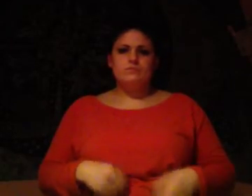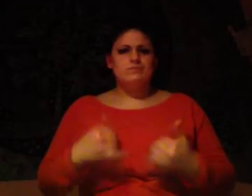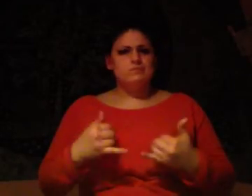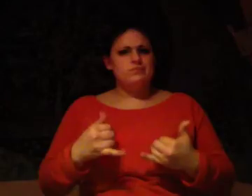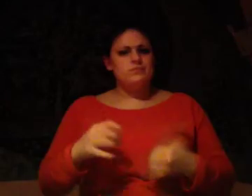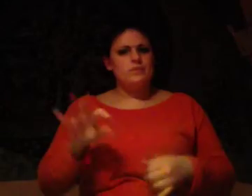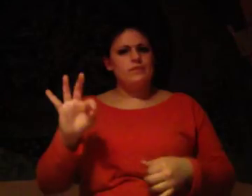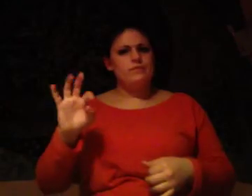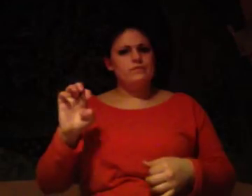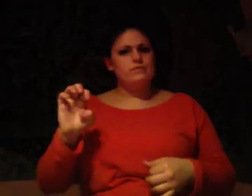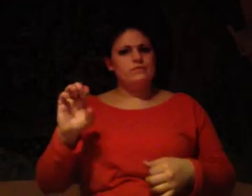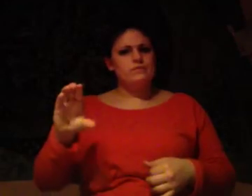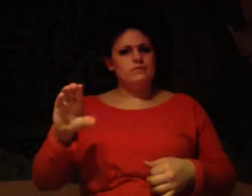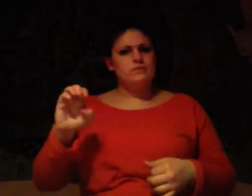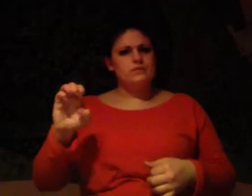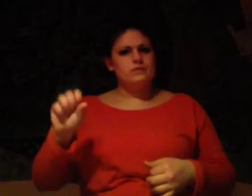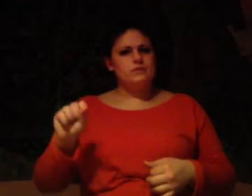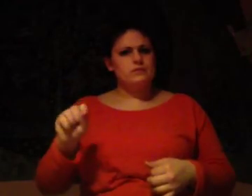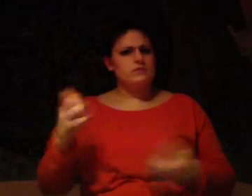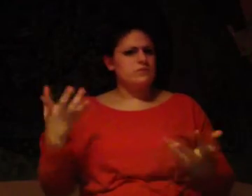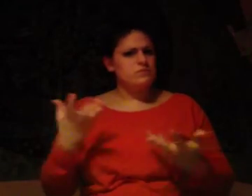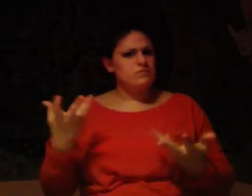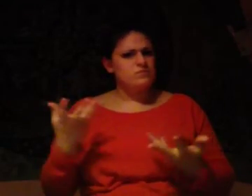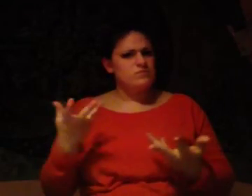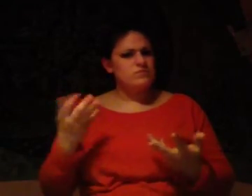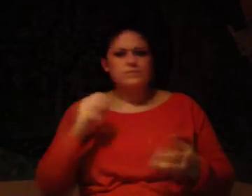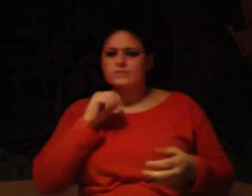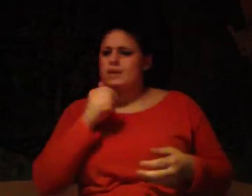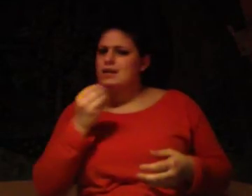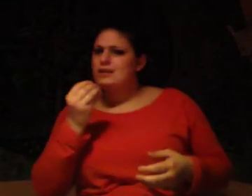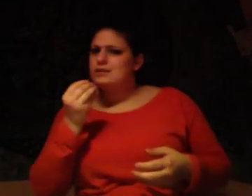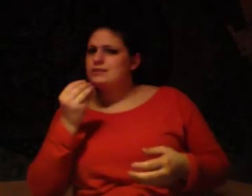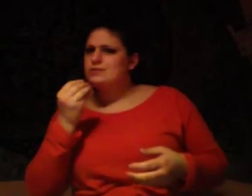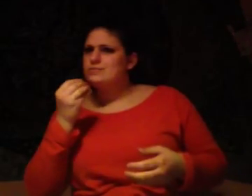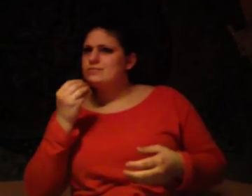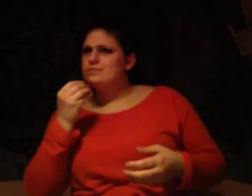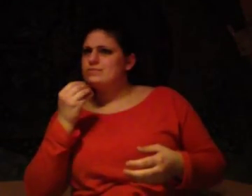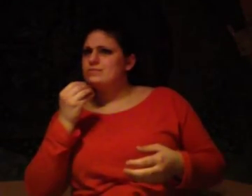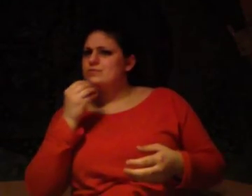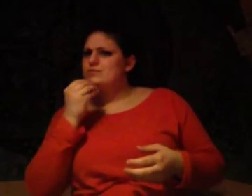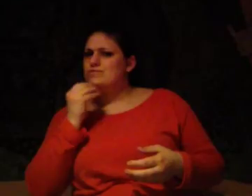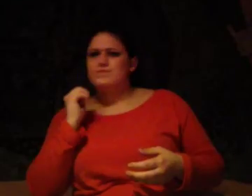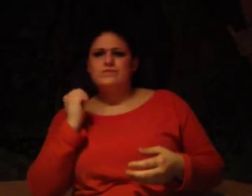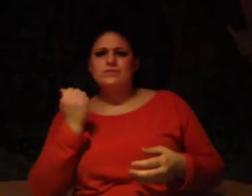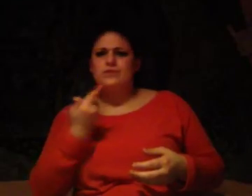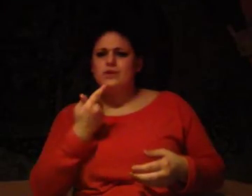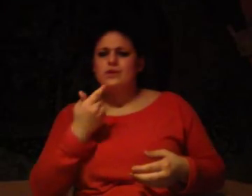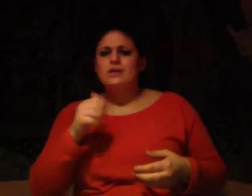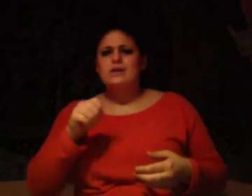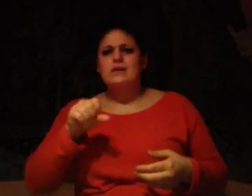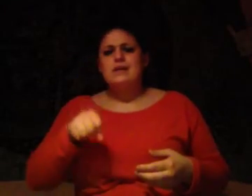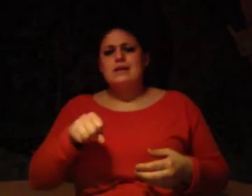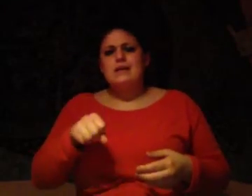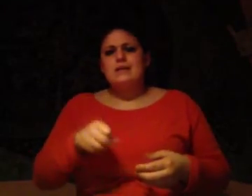comes into your body is digestible in the stomach or the small intestine, and not everything is absorbable. The material that remains